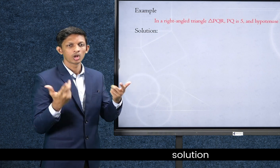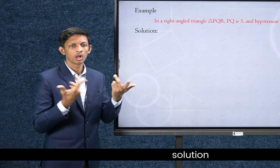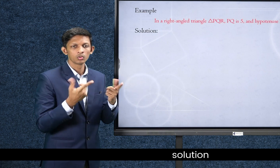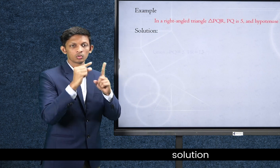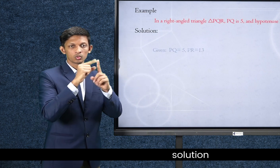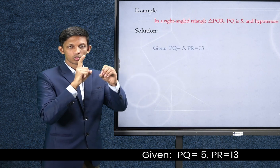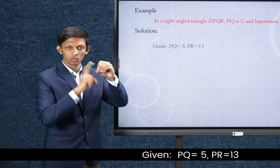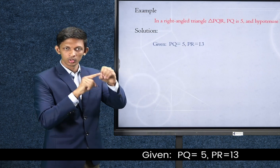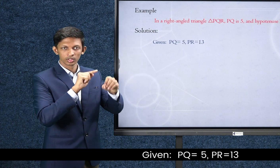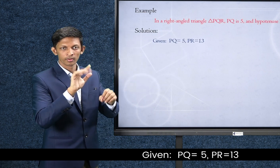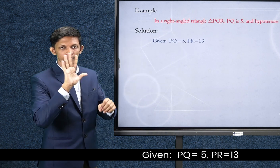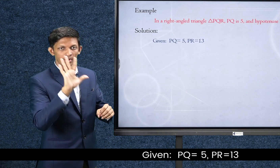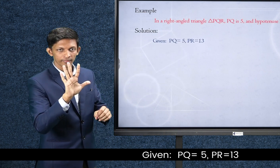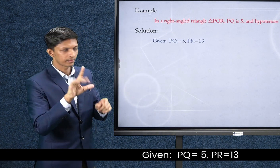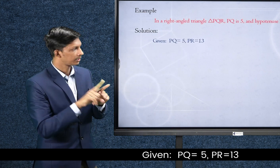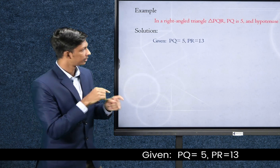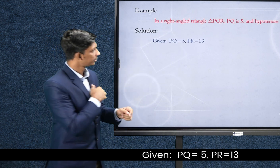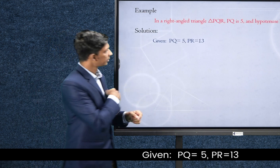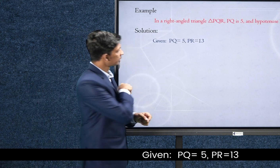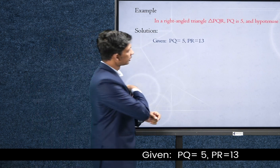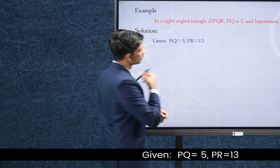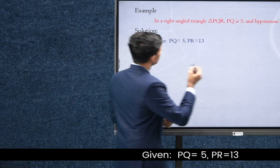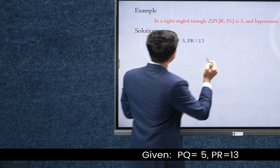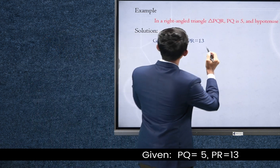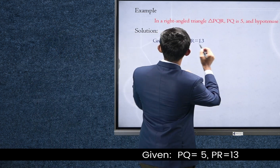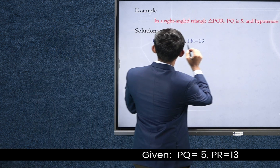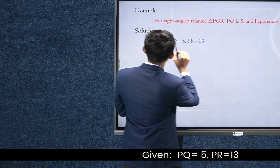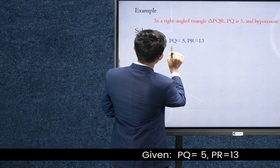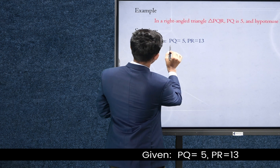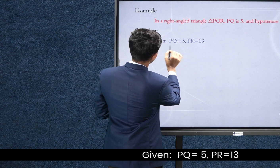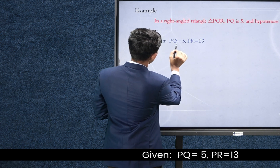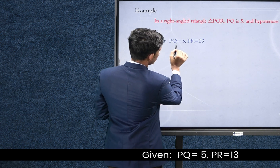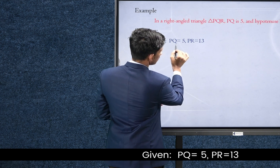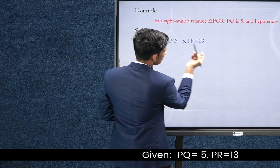Solution. Given PQ is 5, PR is equal to 13.